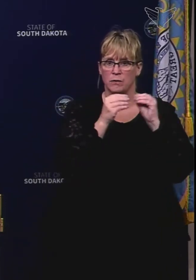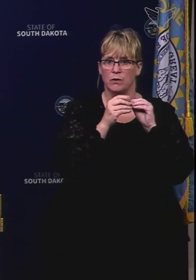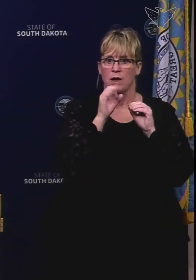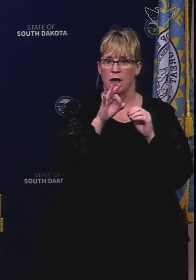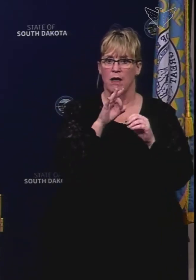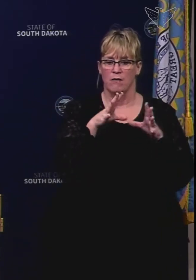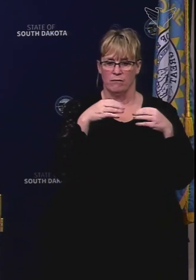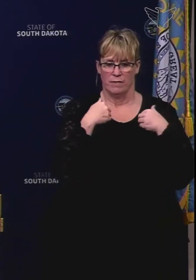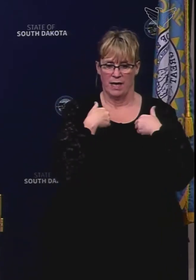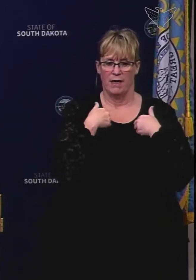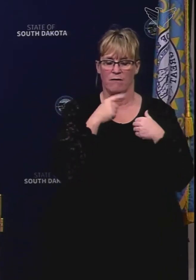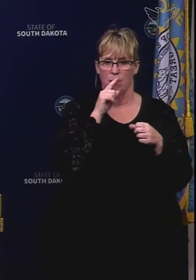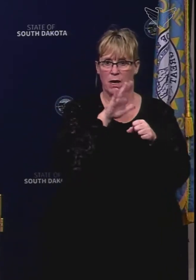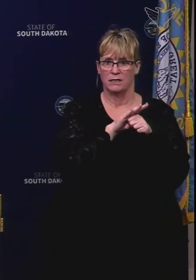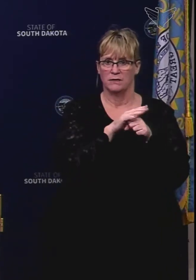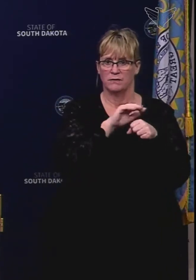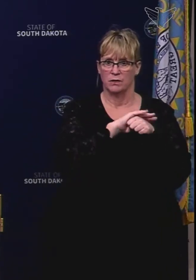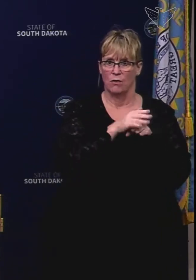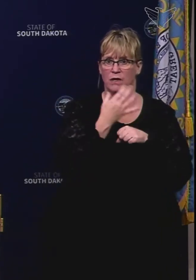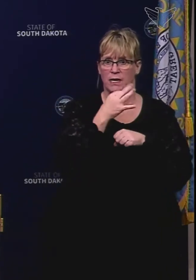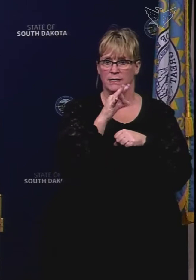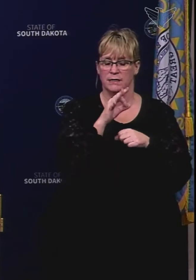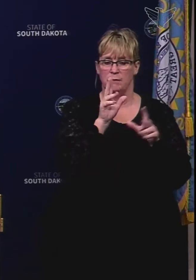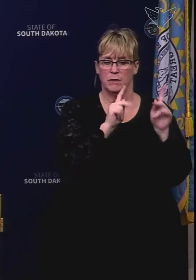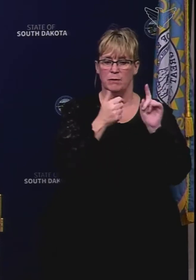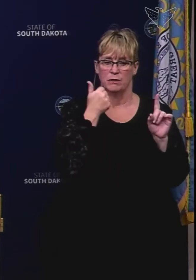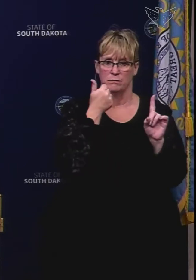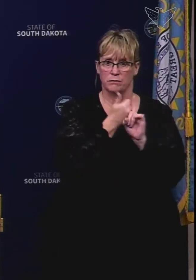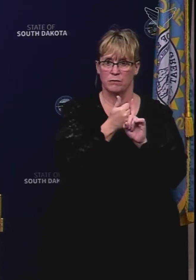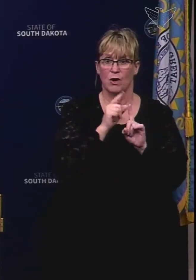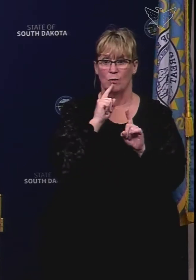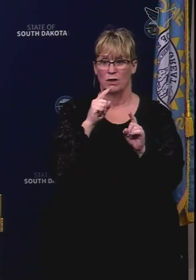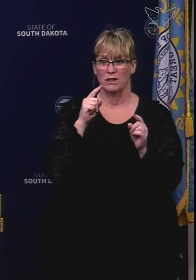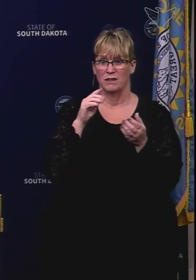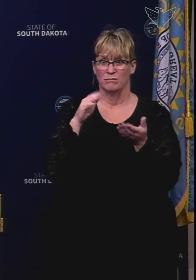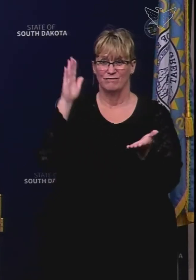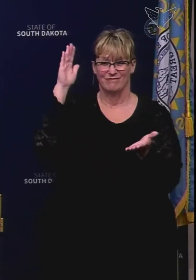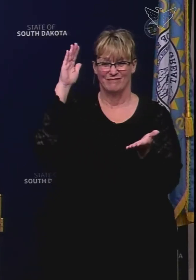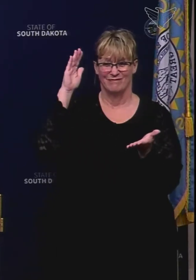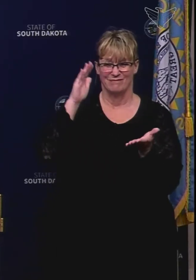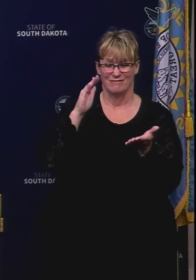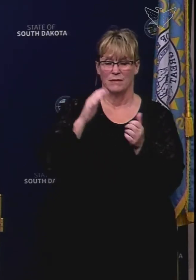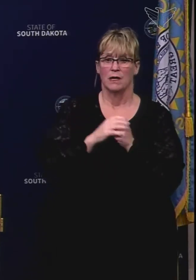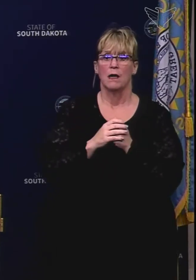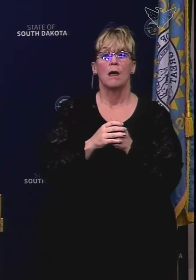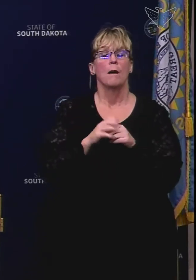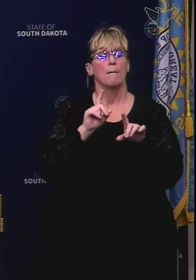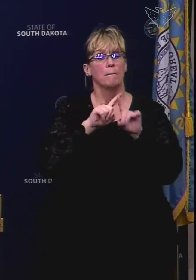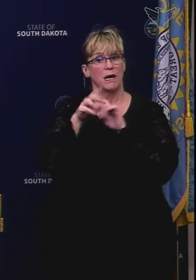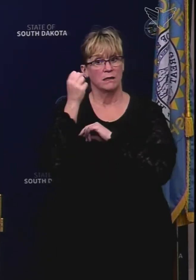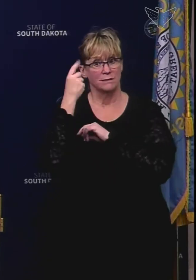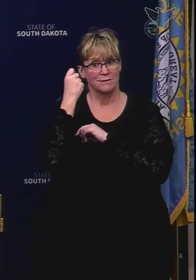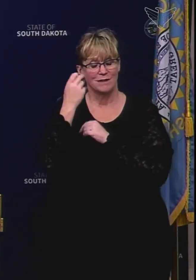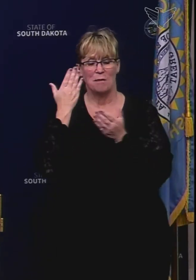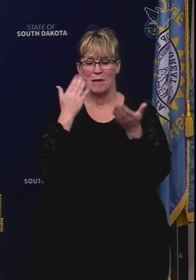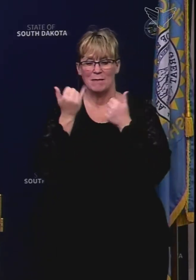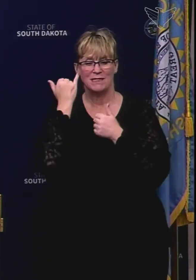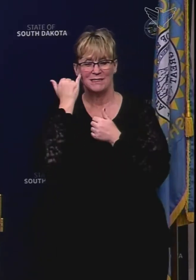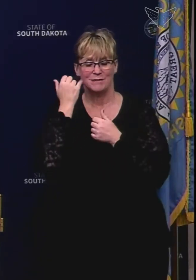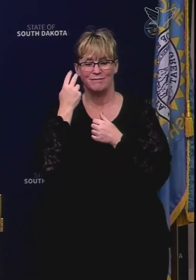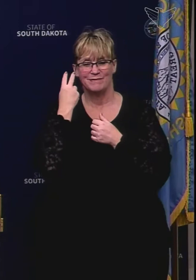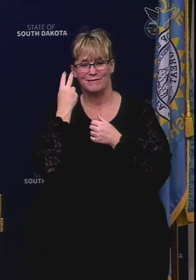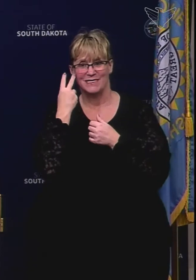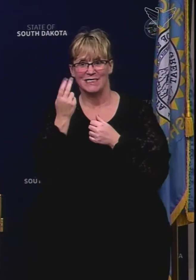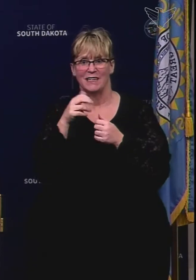of positive COVID-19 folks that are impacted, are declining. And we may see another spike, though, with all the mass testing that